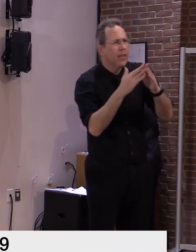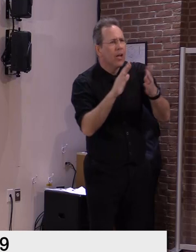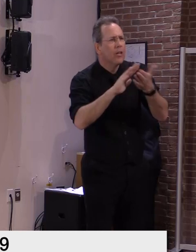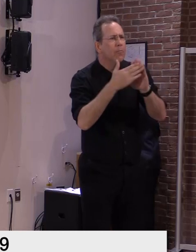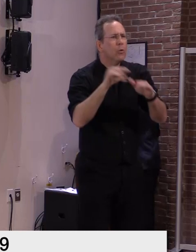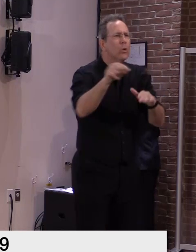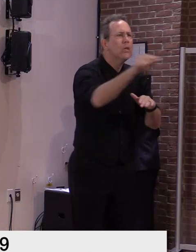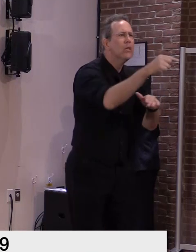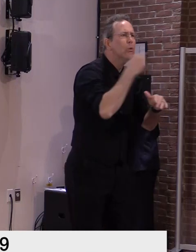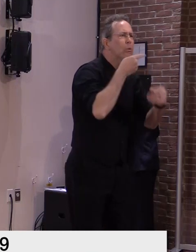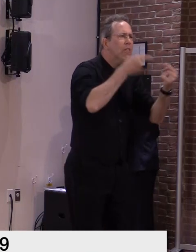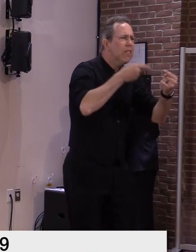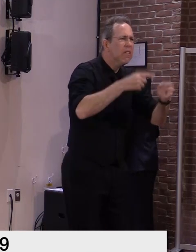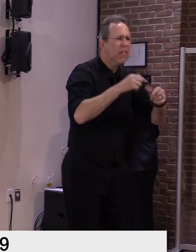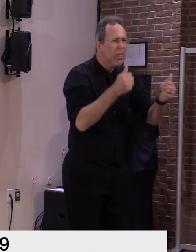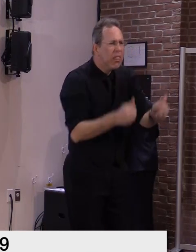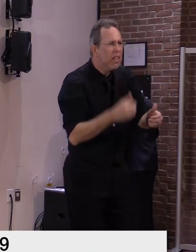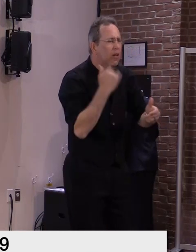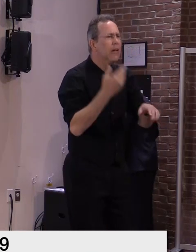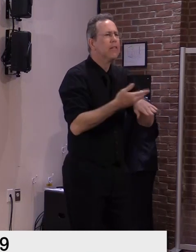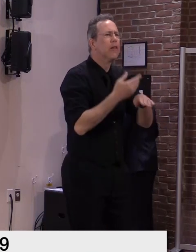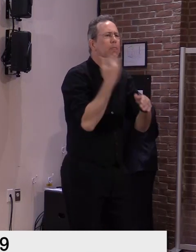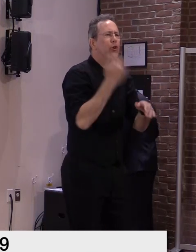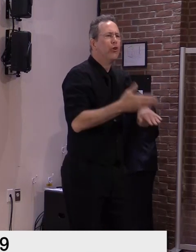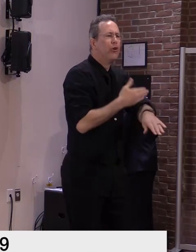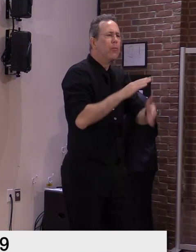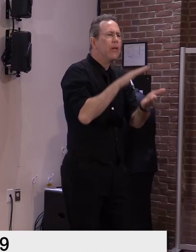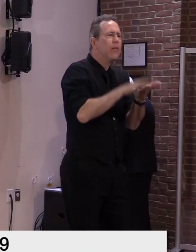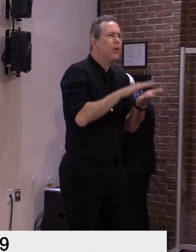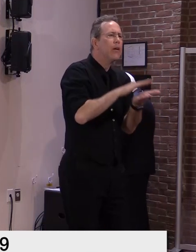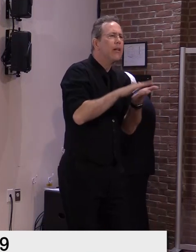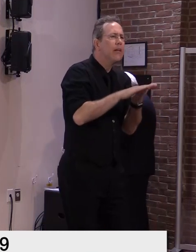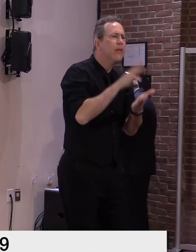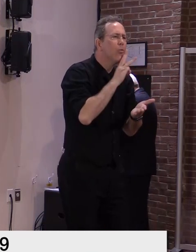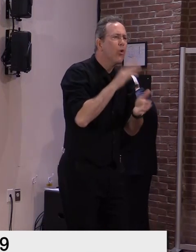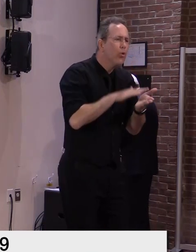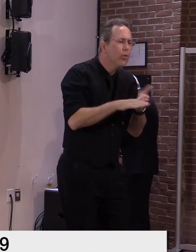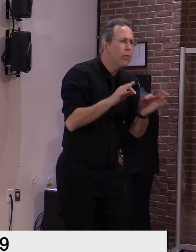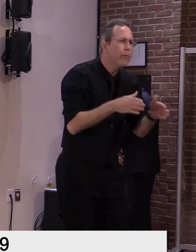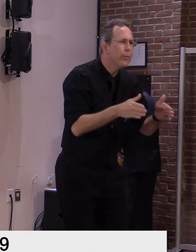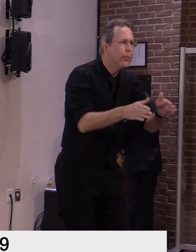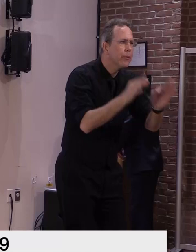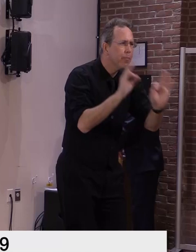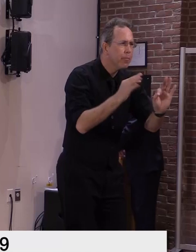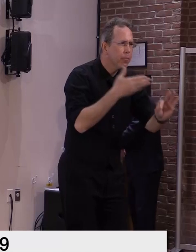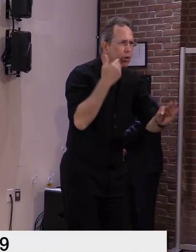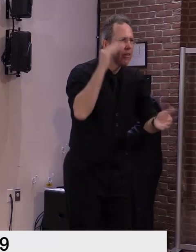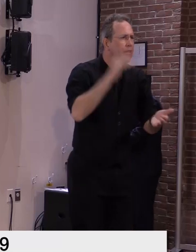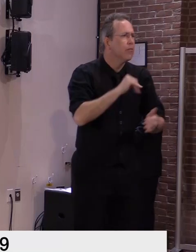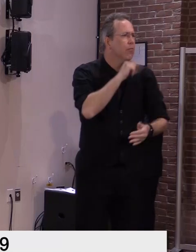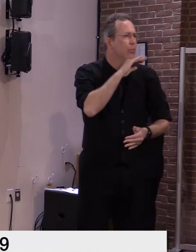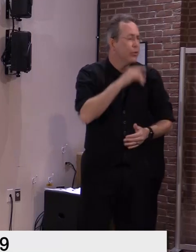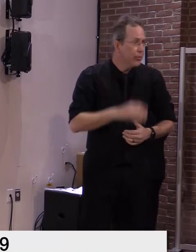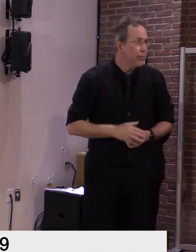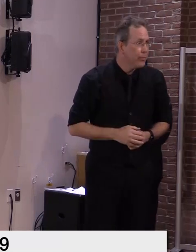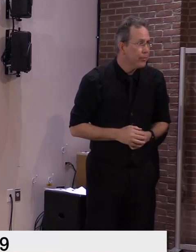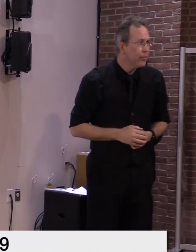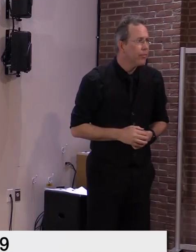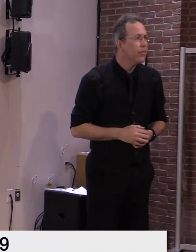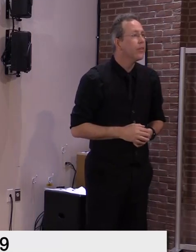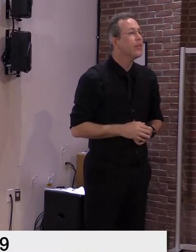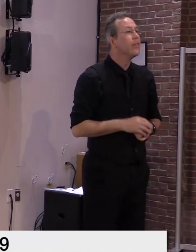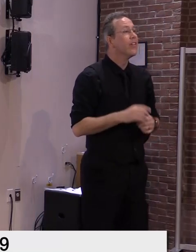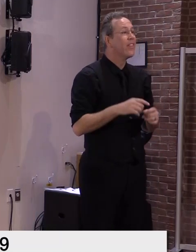economic opportunities, while also reducing pollution and adding to what we already spend to clean up our